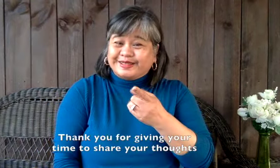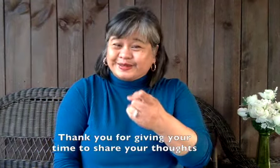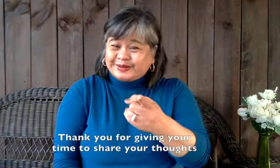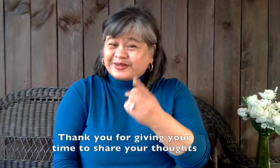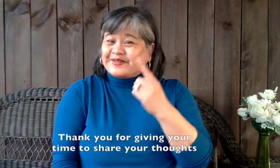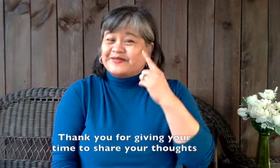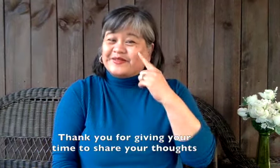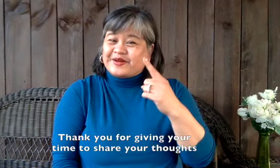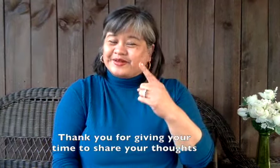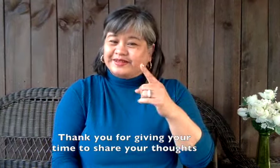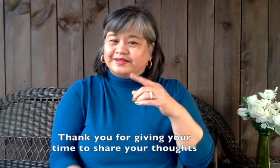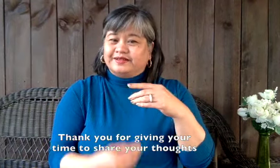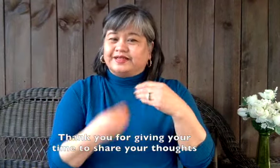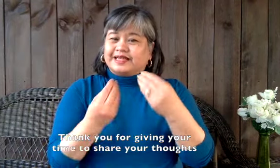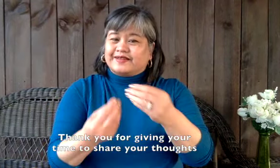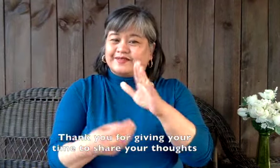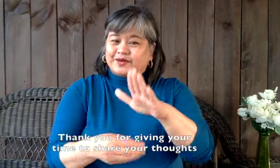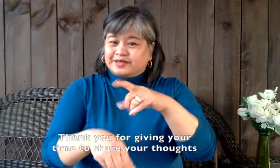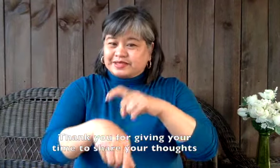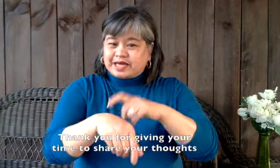Thank you for giving your time and sharing your thoughts